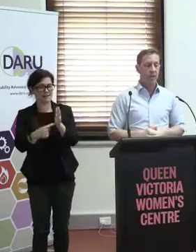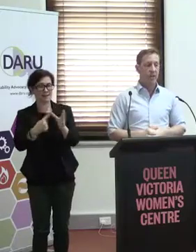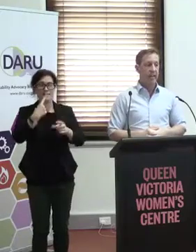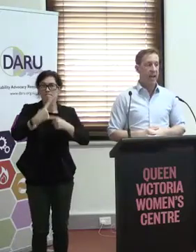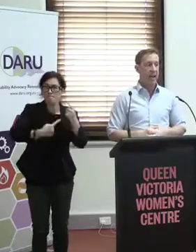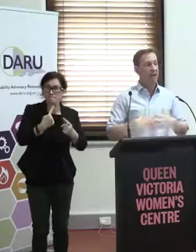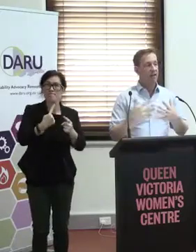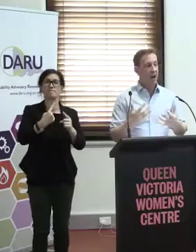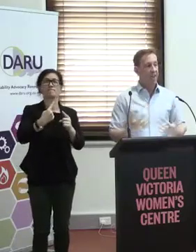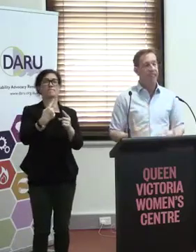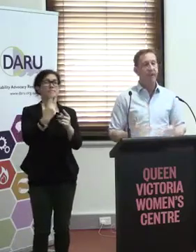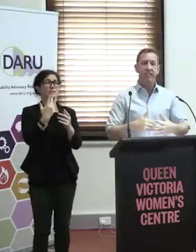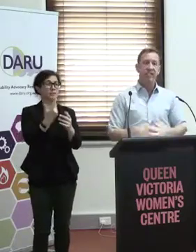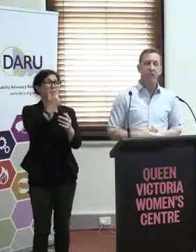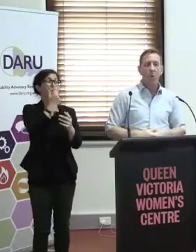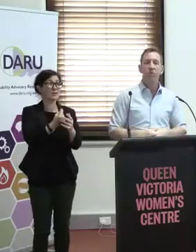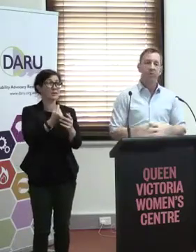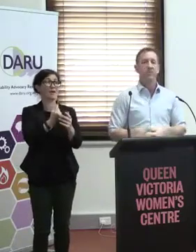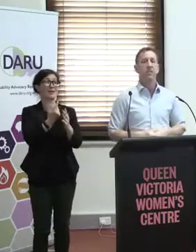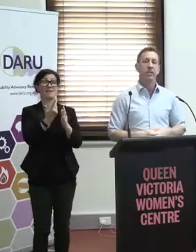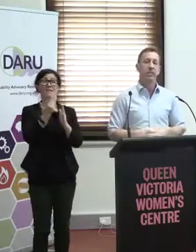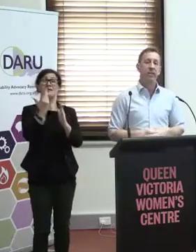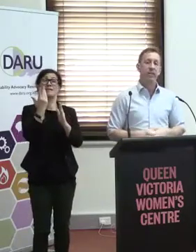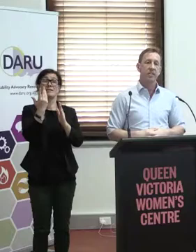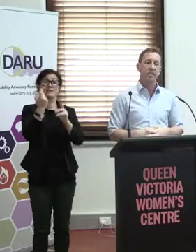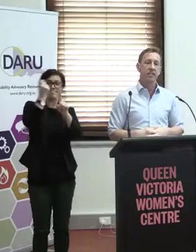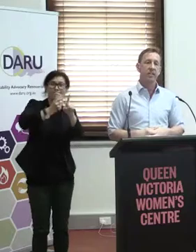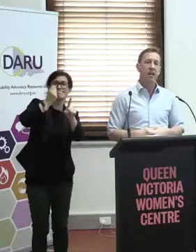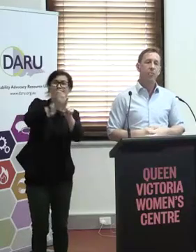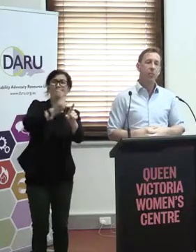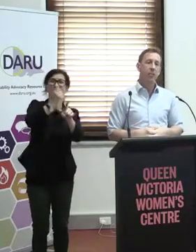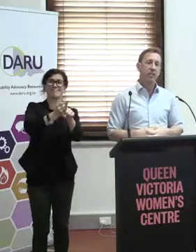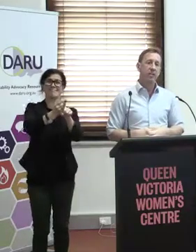and so that we can kind of advance the cause of disability